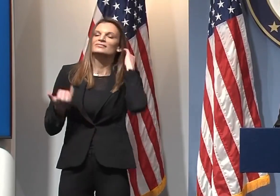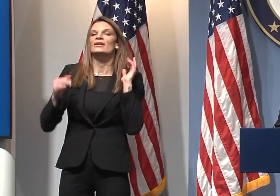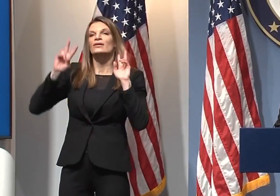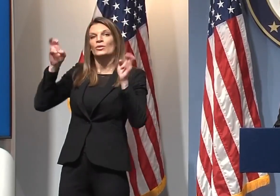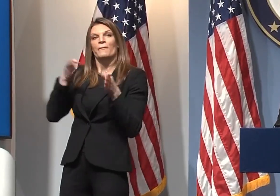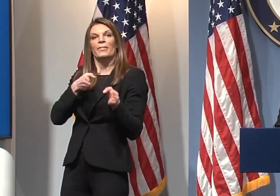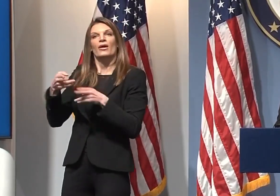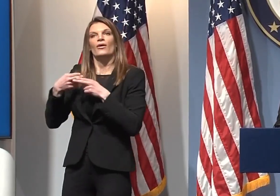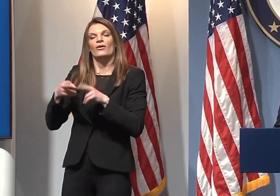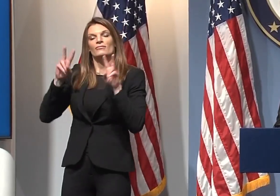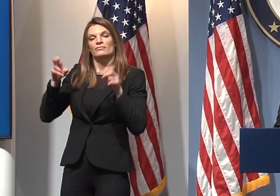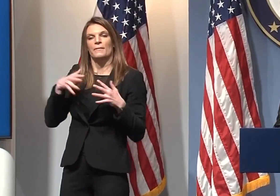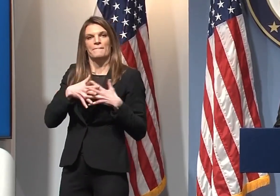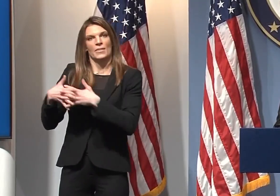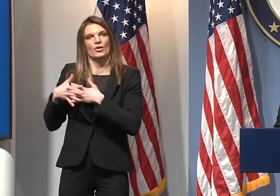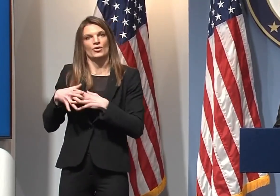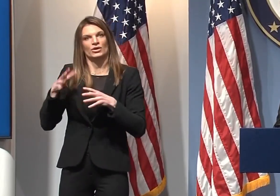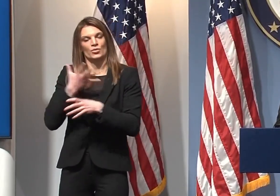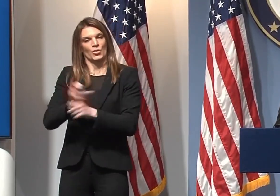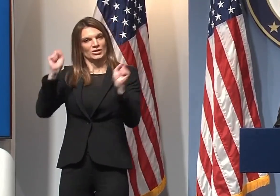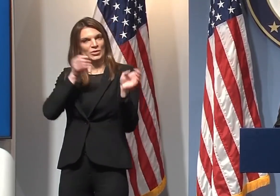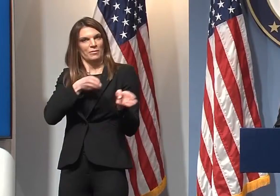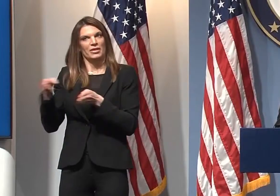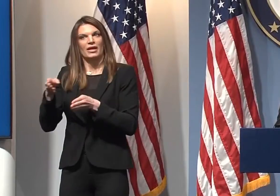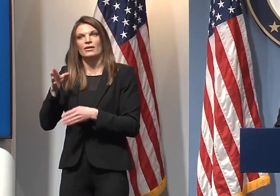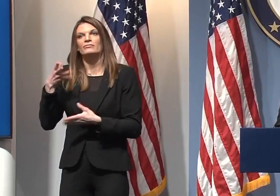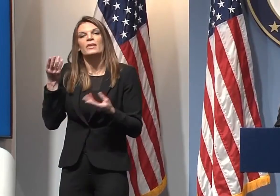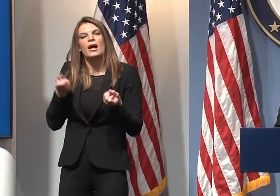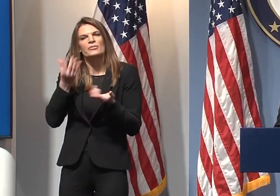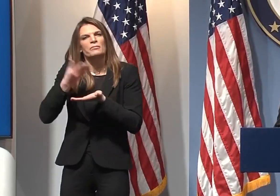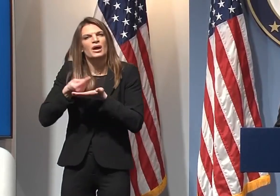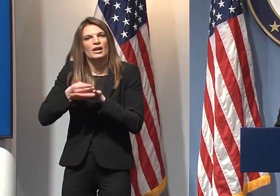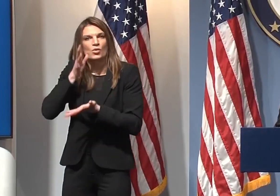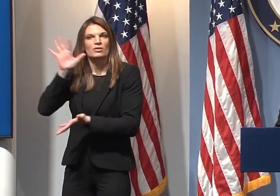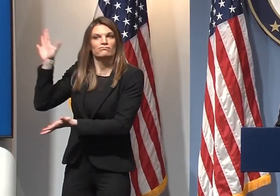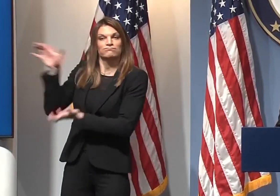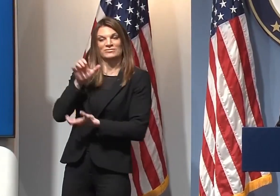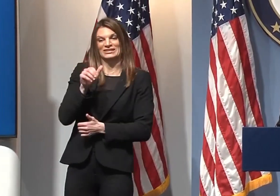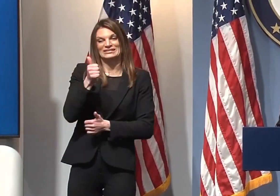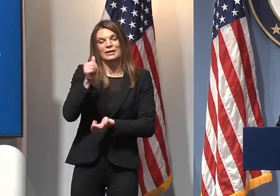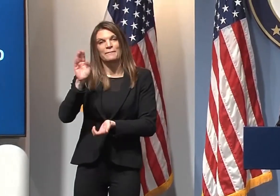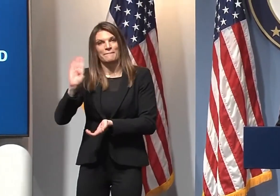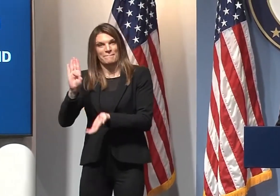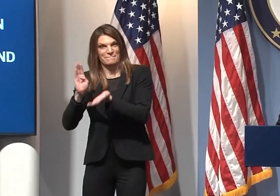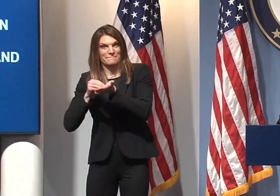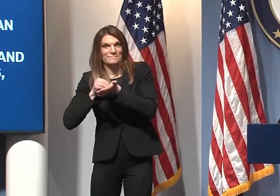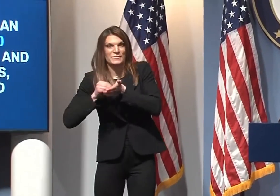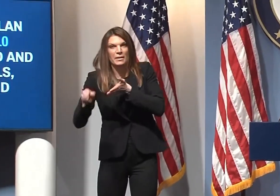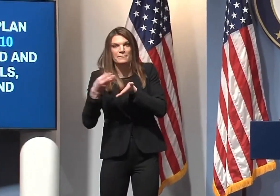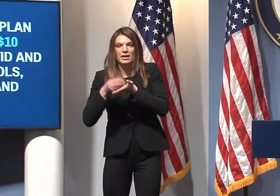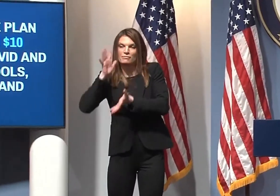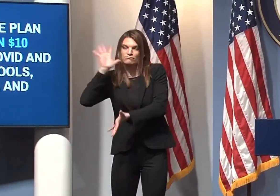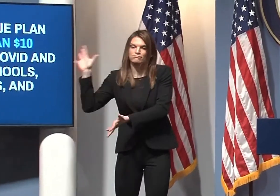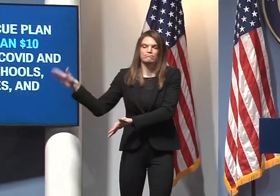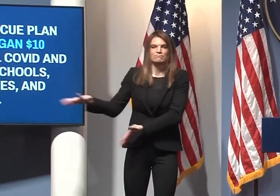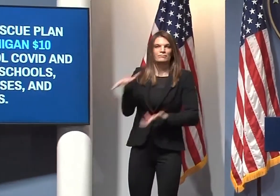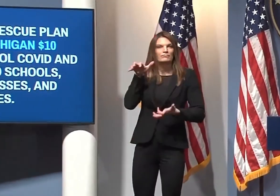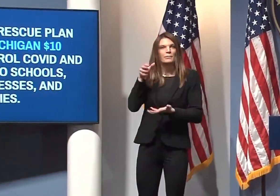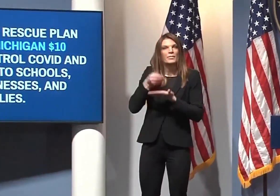Michigan $10 billion to do precisely that: control COVID and